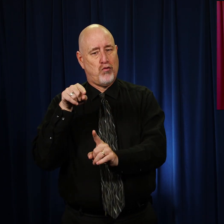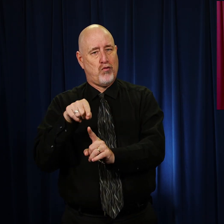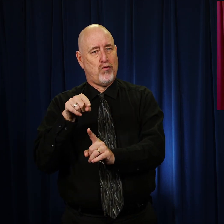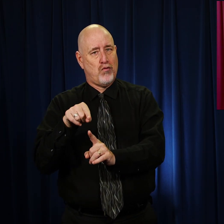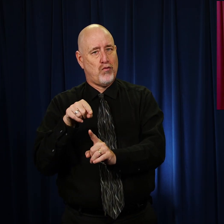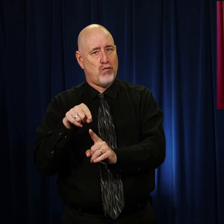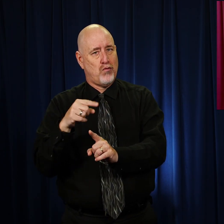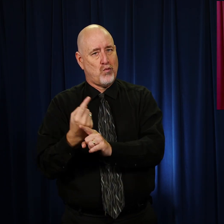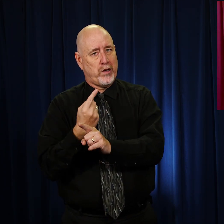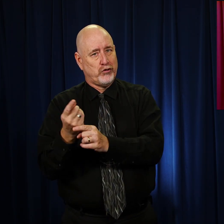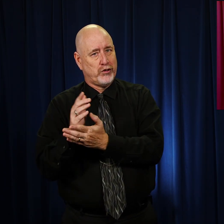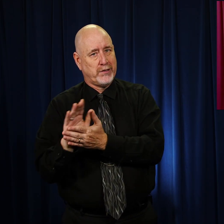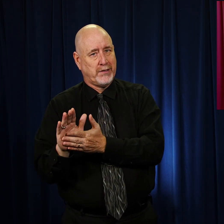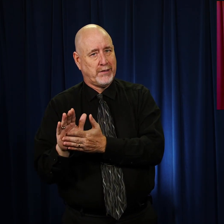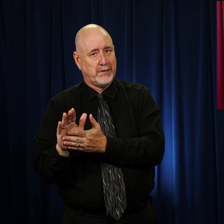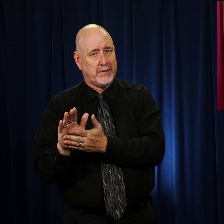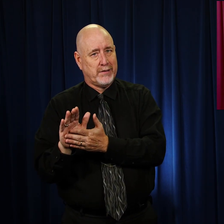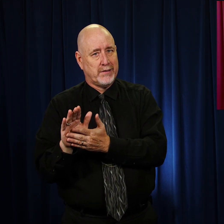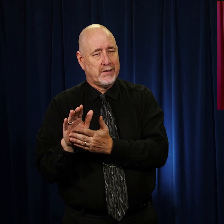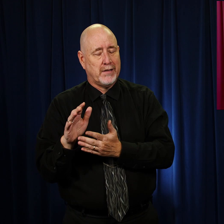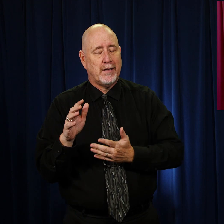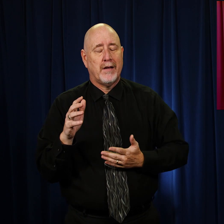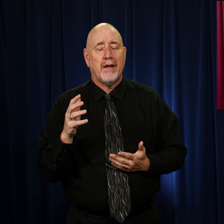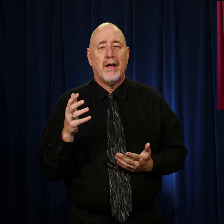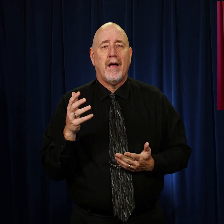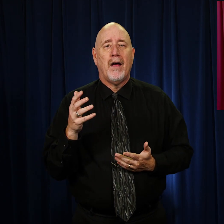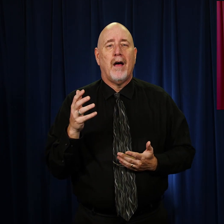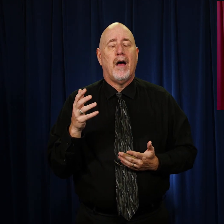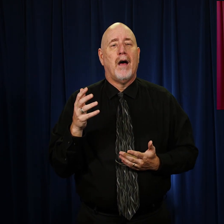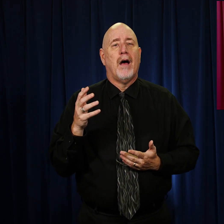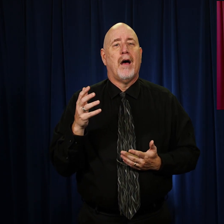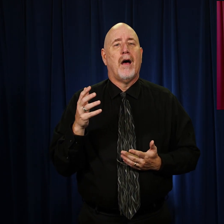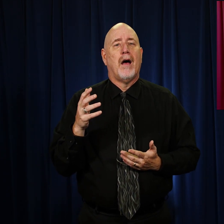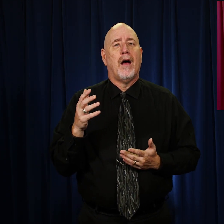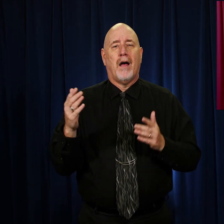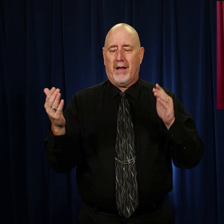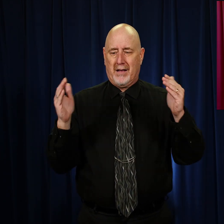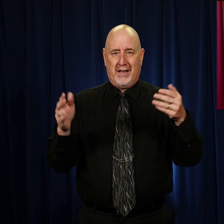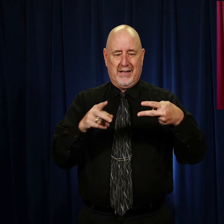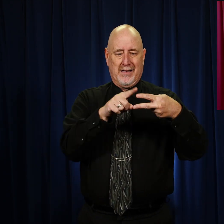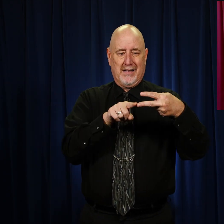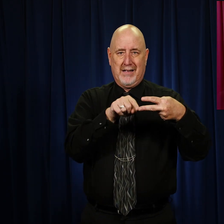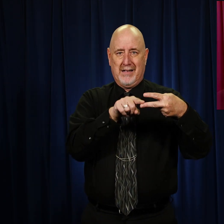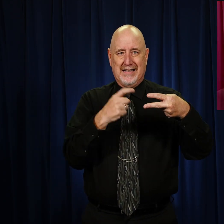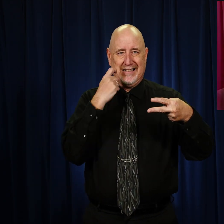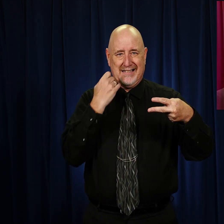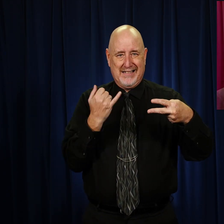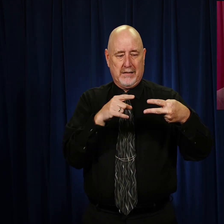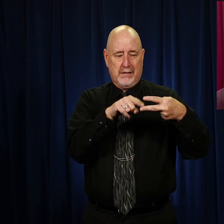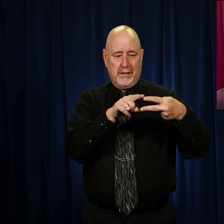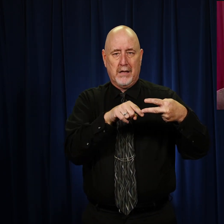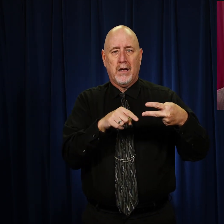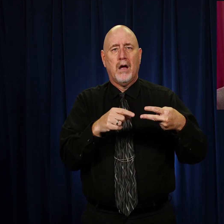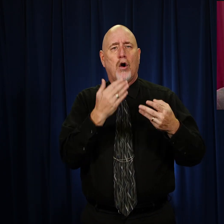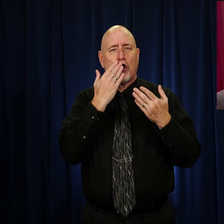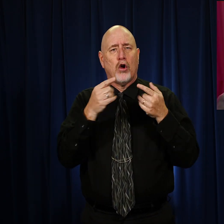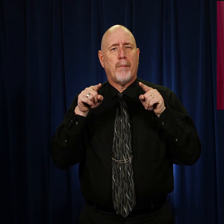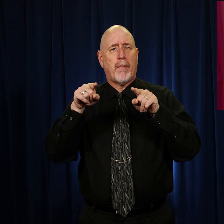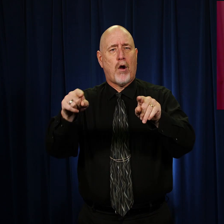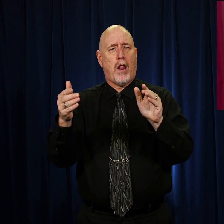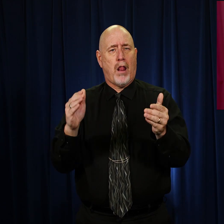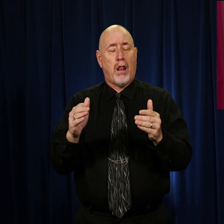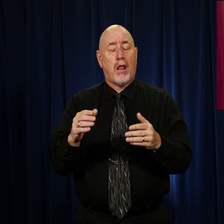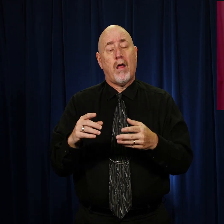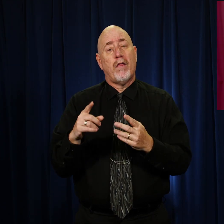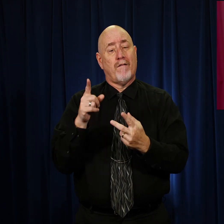or adequate righteousness than that. Now, when we look at these two contrasts, we come up with a good parallel.